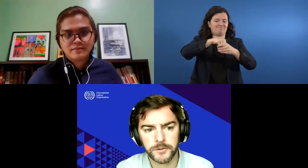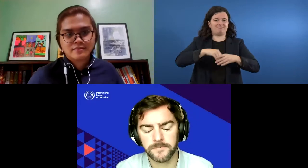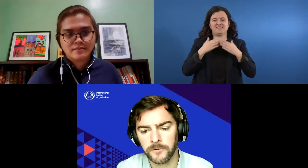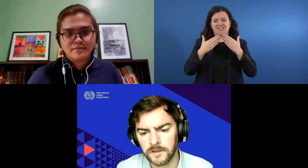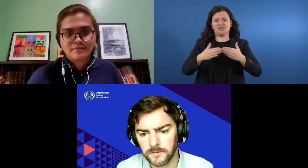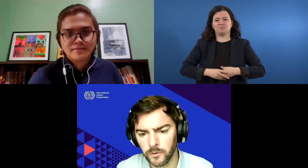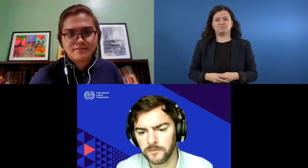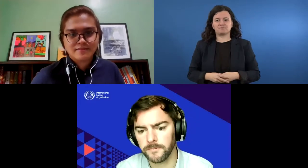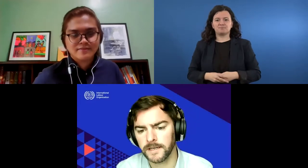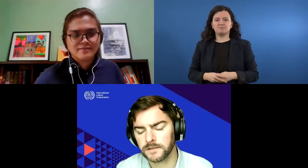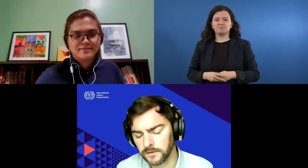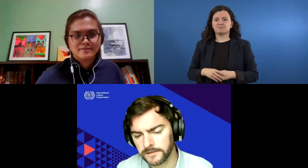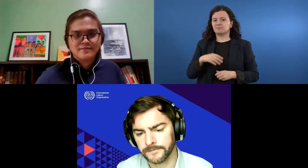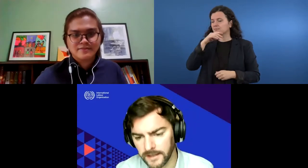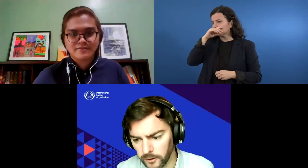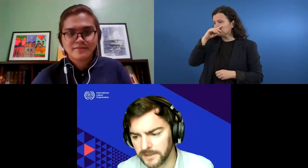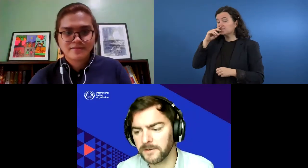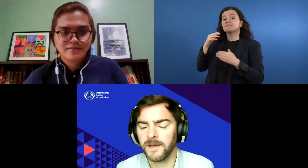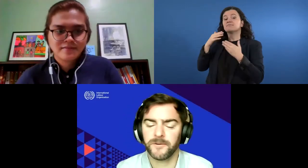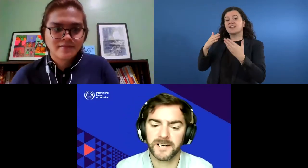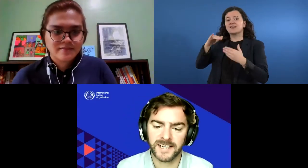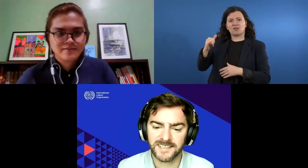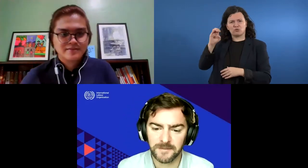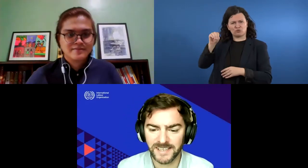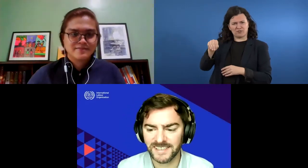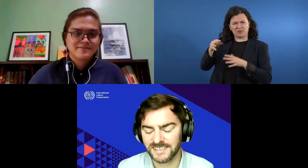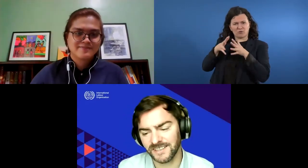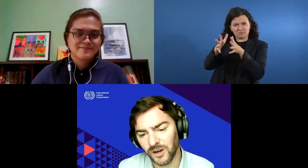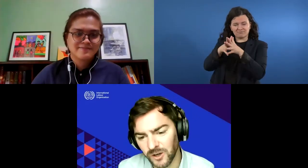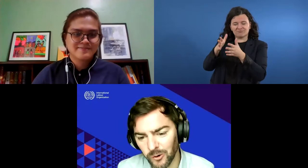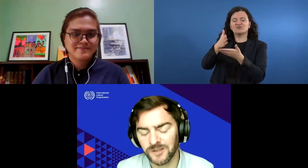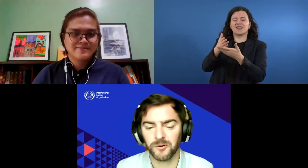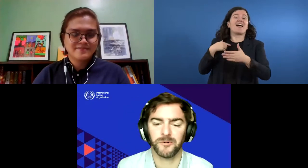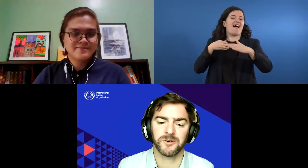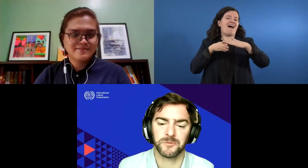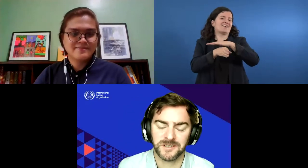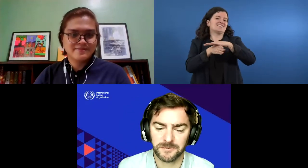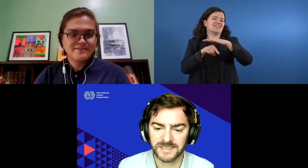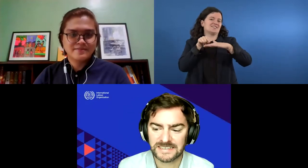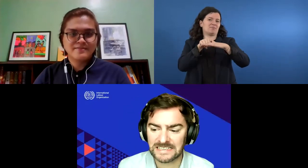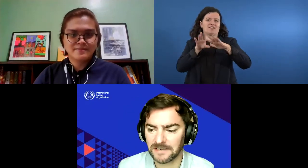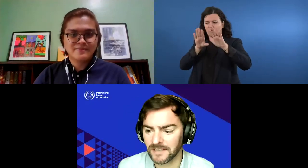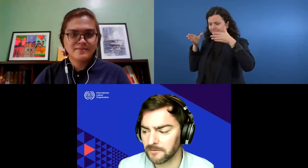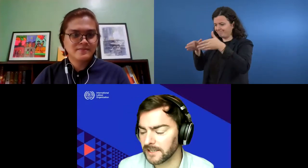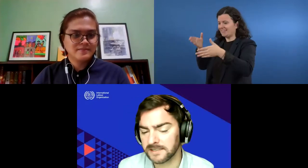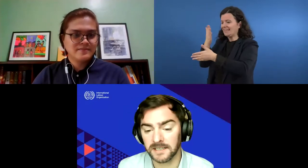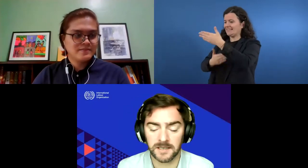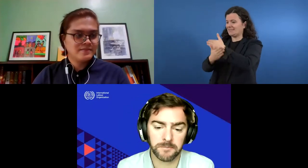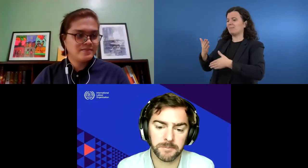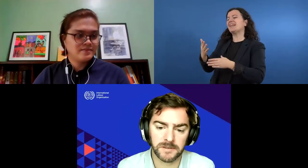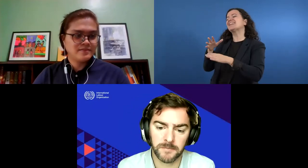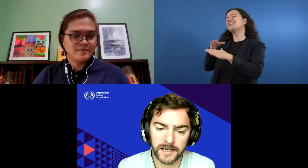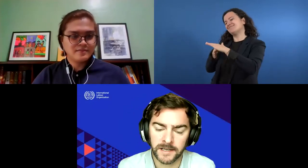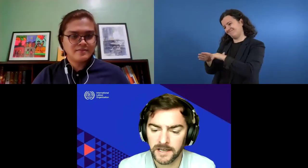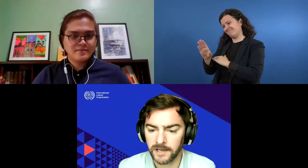Thanks to you, Jim, for these important reminders. Also, always remembering accessibility is not only for persons with disabilities. That's sometimes really stuck